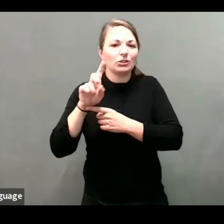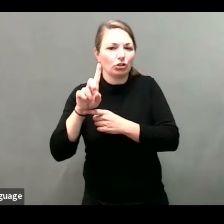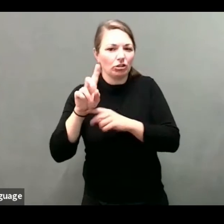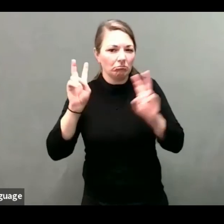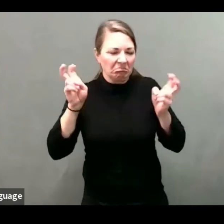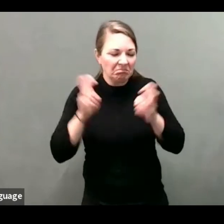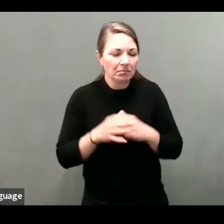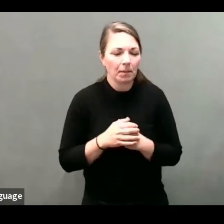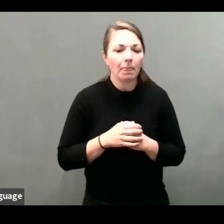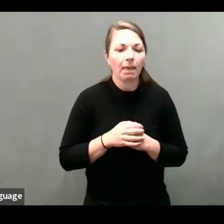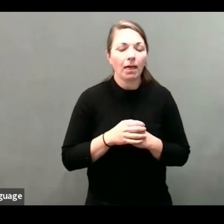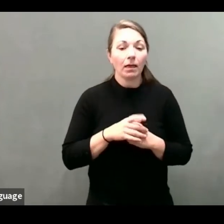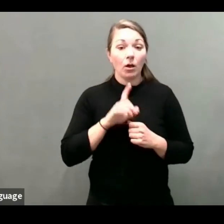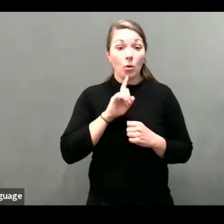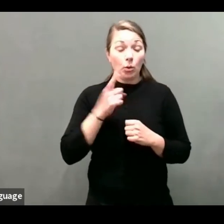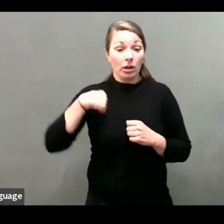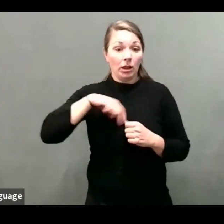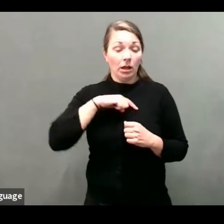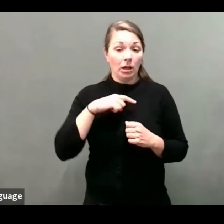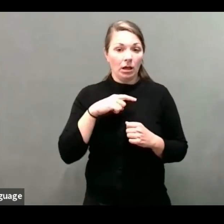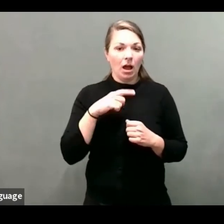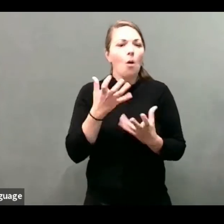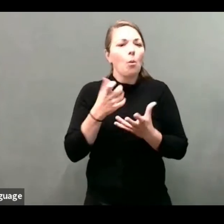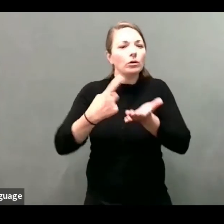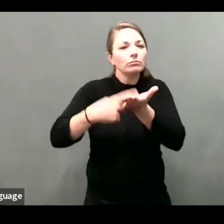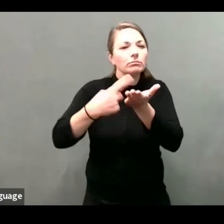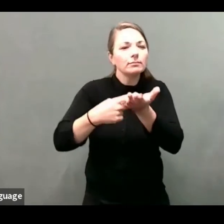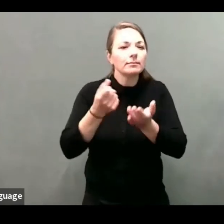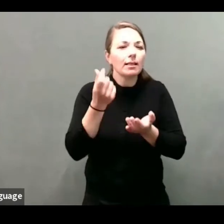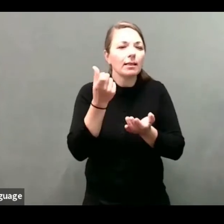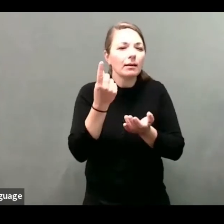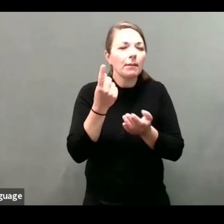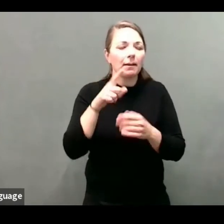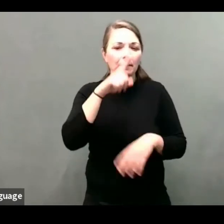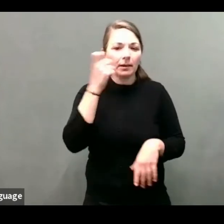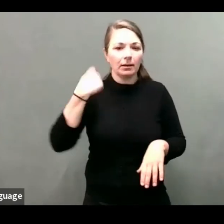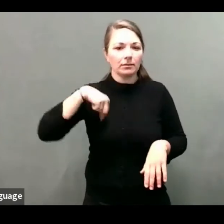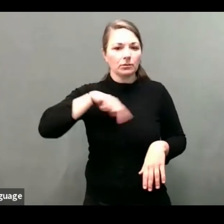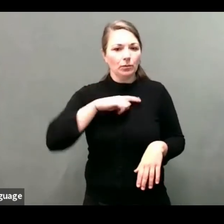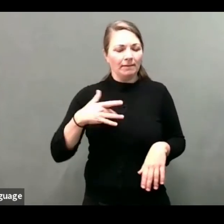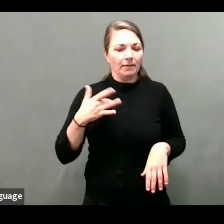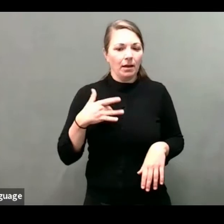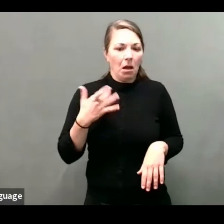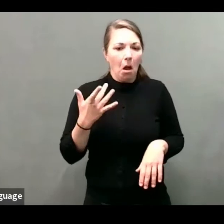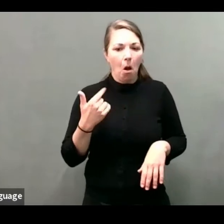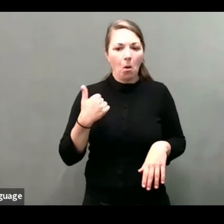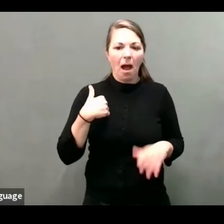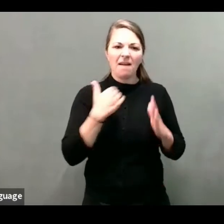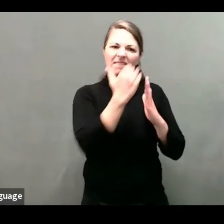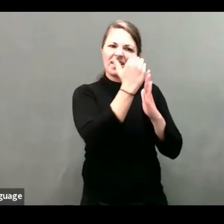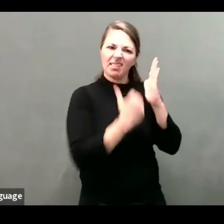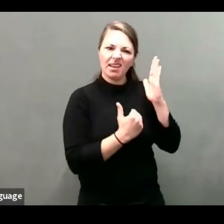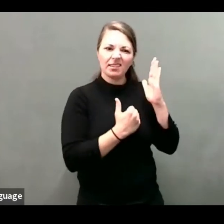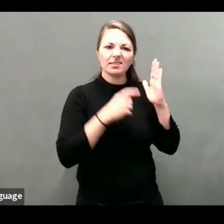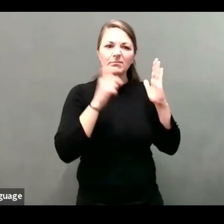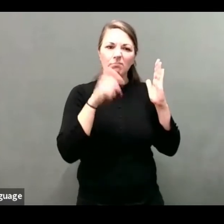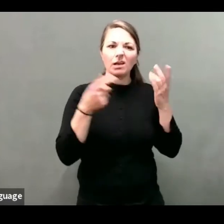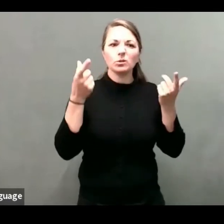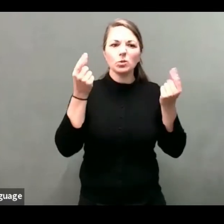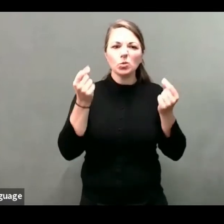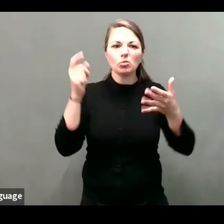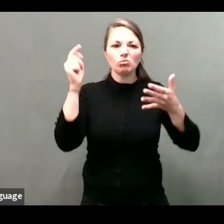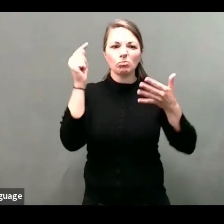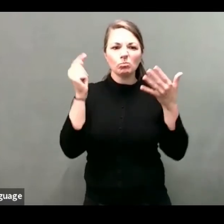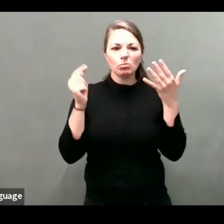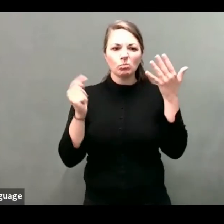it down a little bit because we often feel like, again, we've got a list of things we need to do. We have a list of